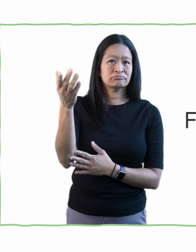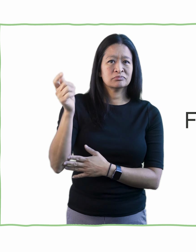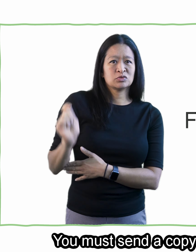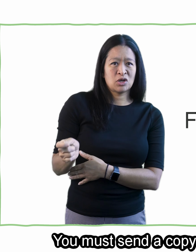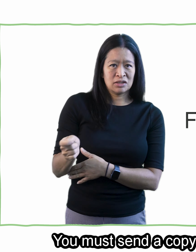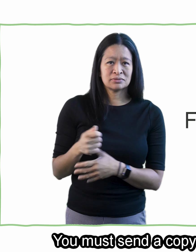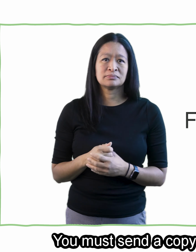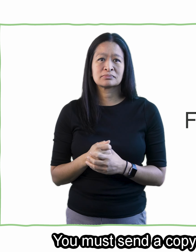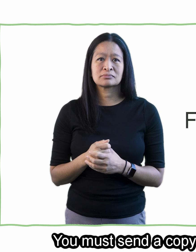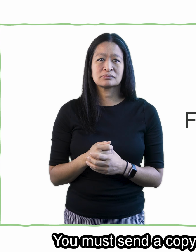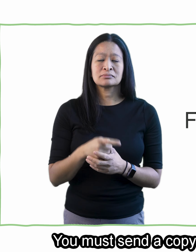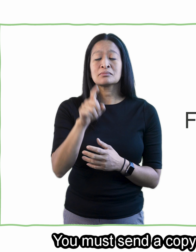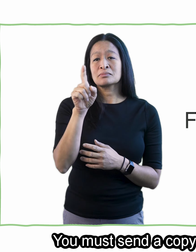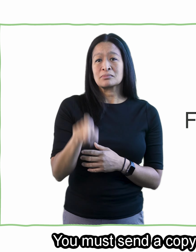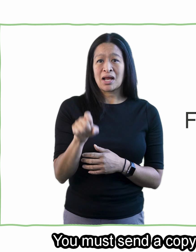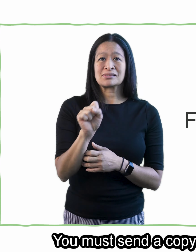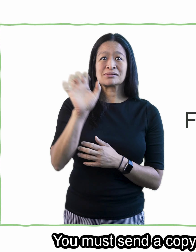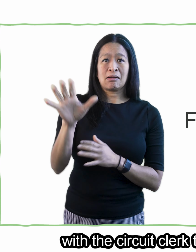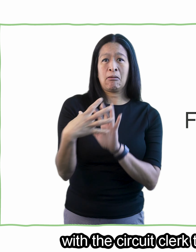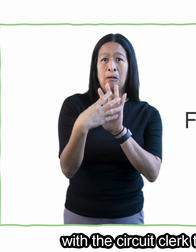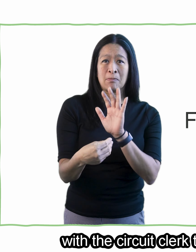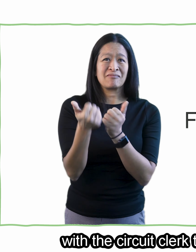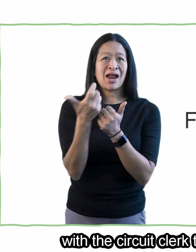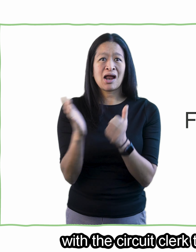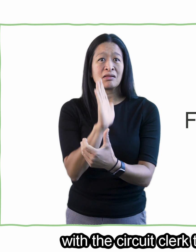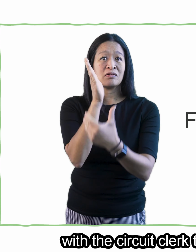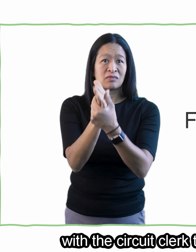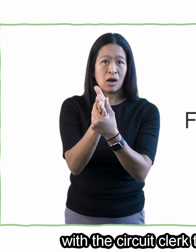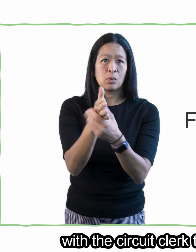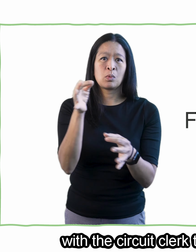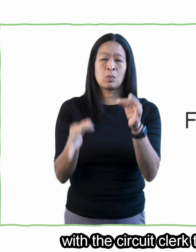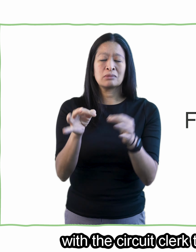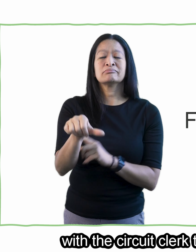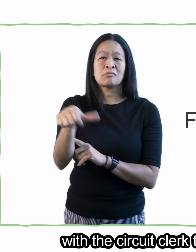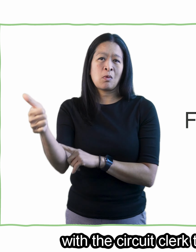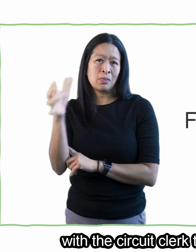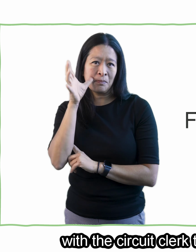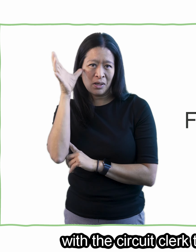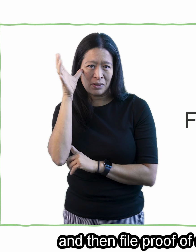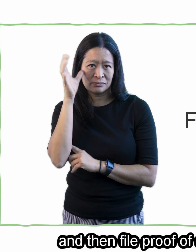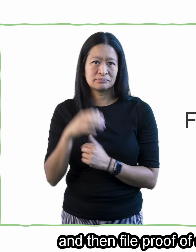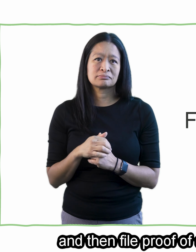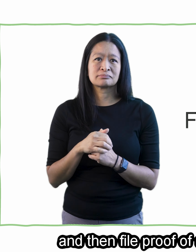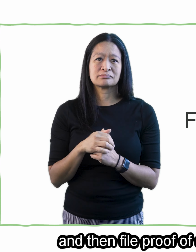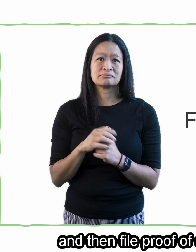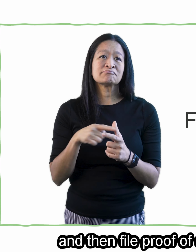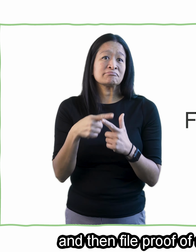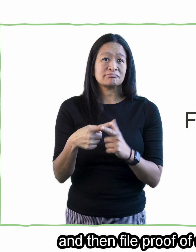You must send a copy of anything you file with the circuit clerk to the other parent, and then file proof of